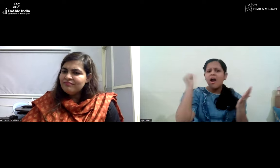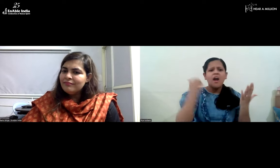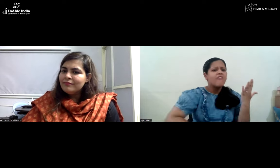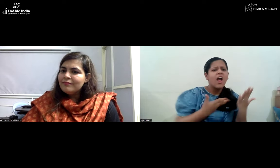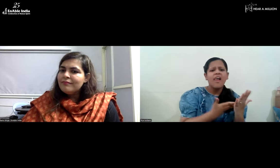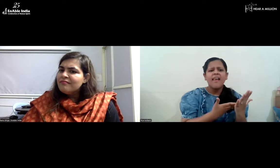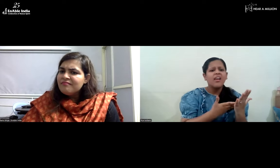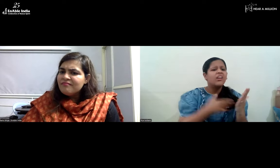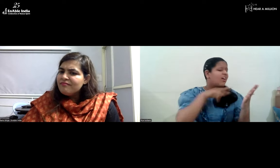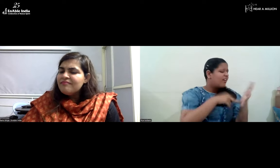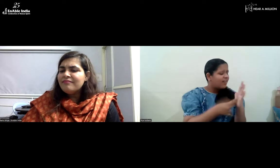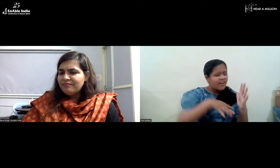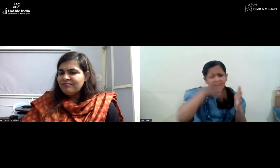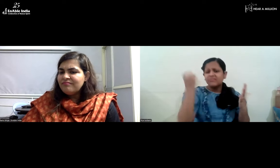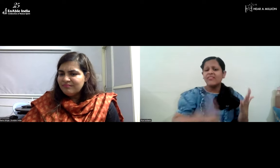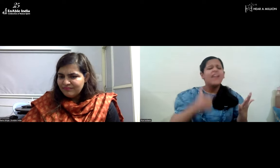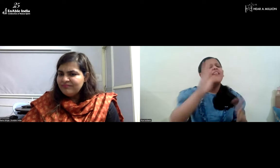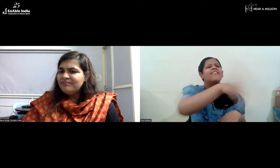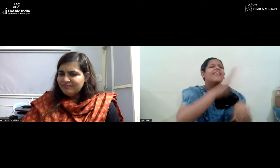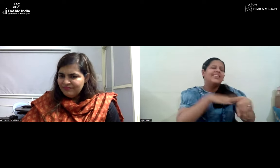Renu, over to you.